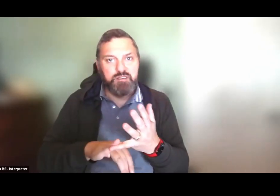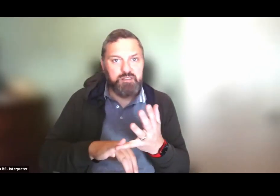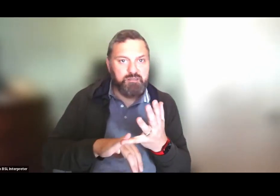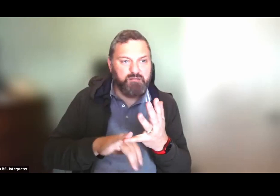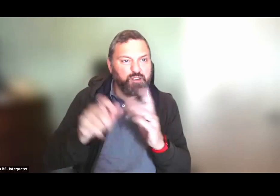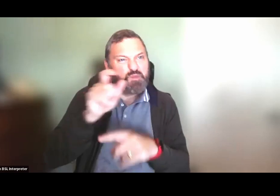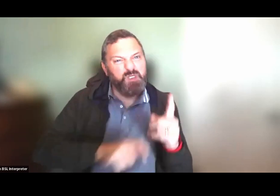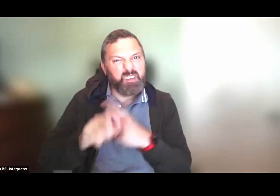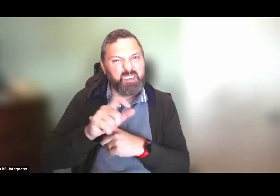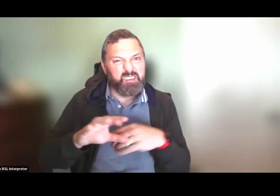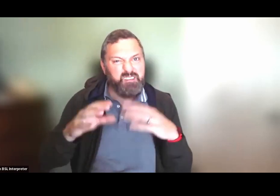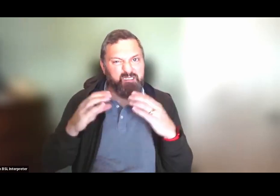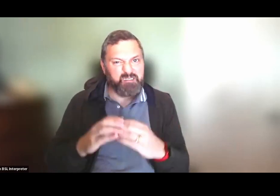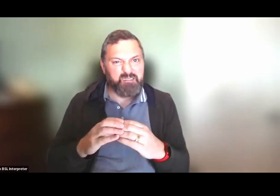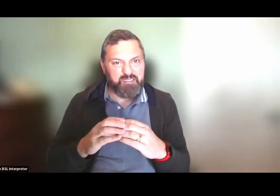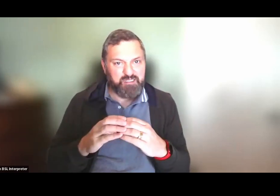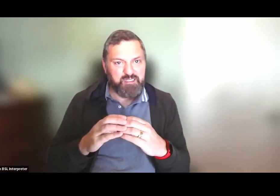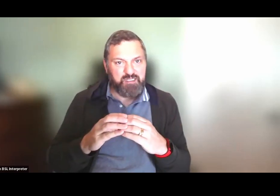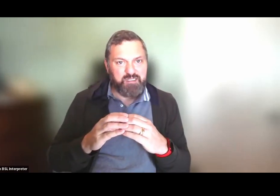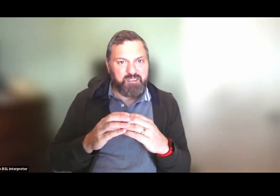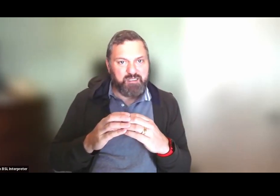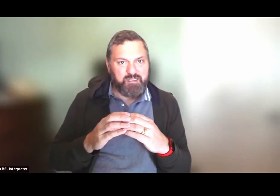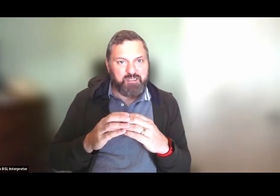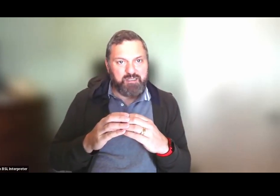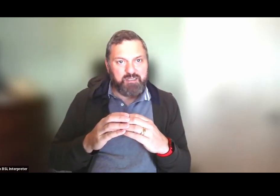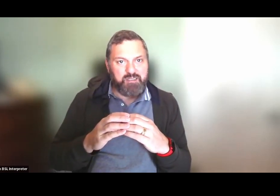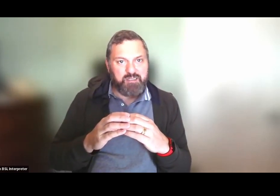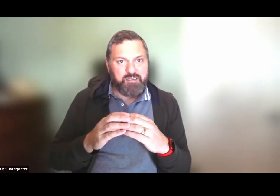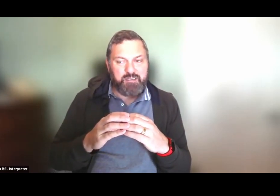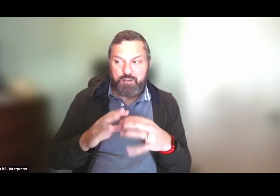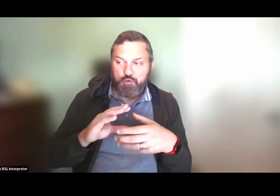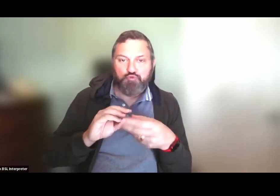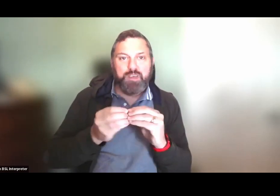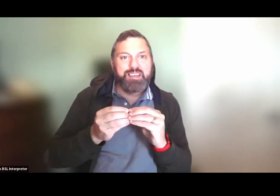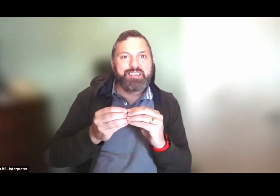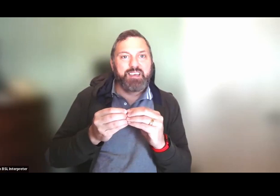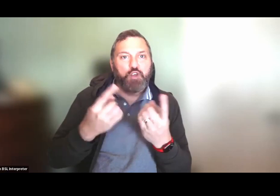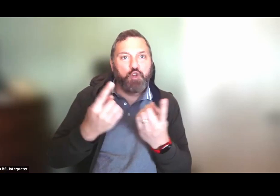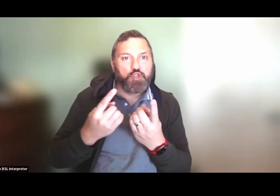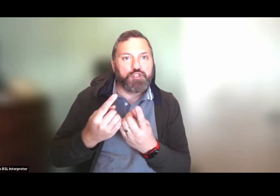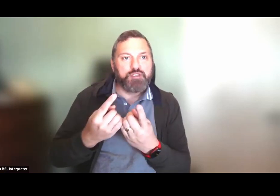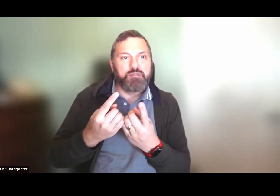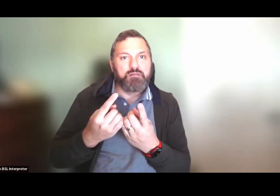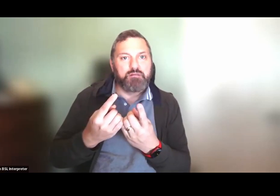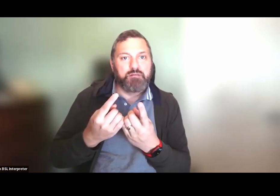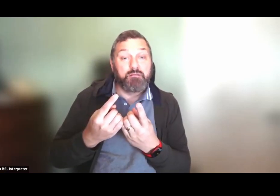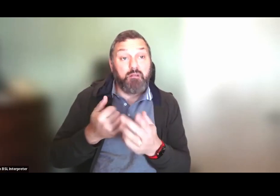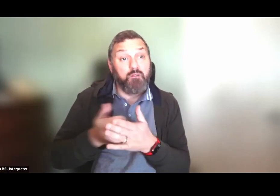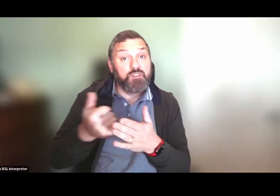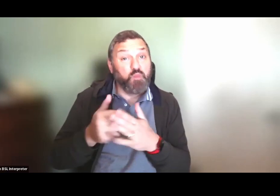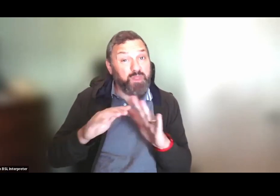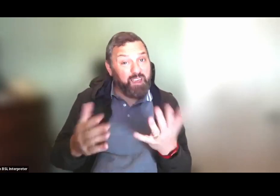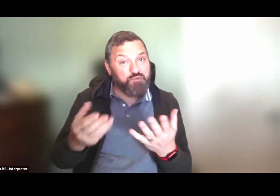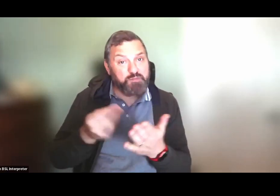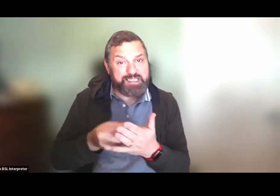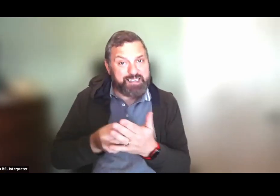a community, collaborating, co-creating services and goods that we value, often with no money changing